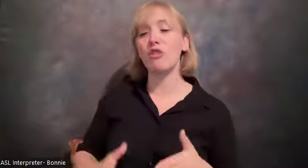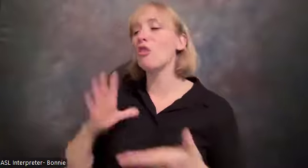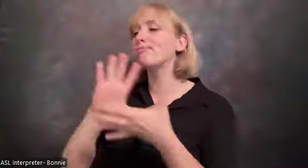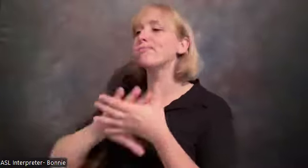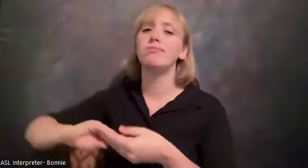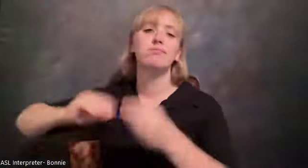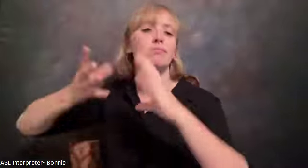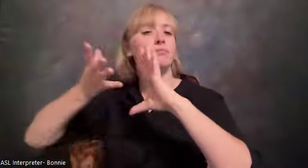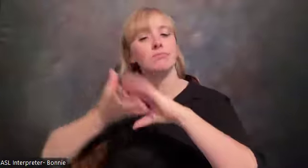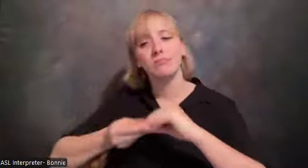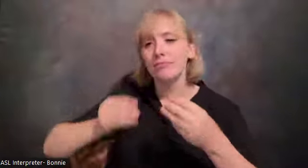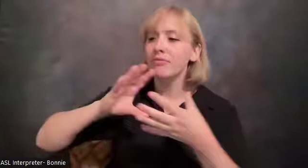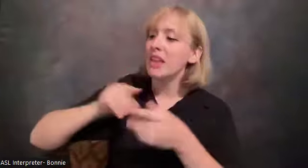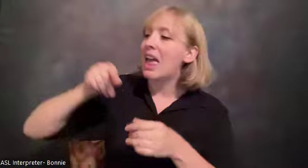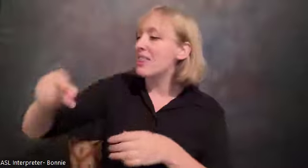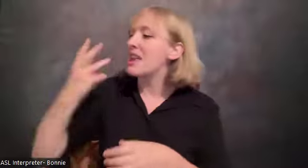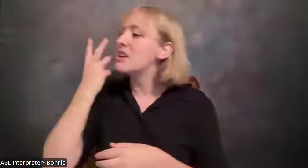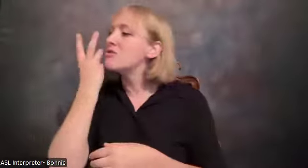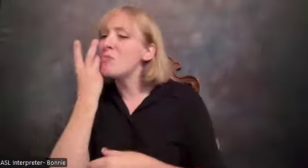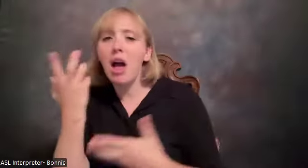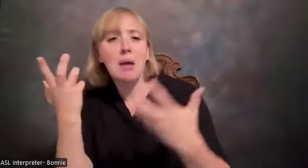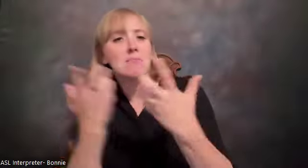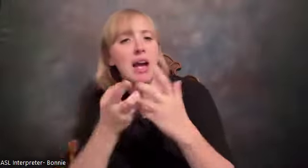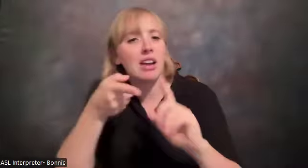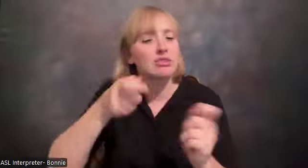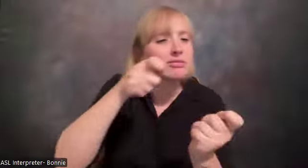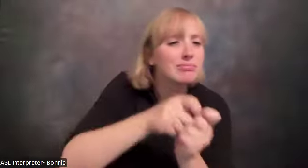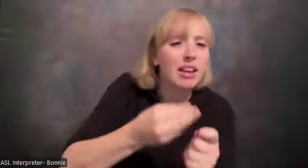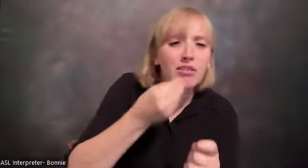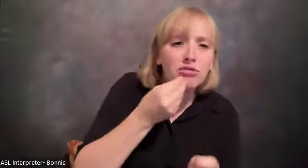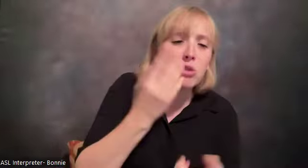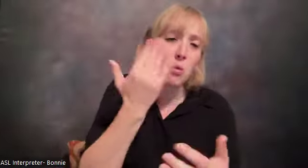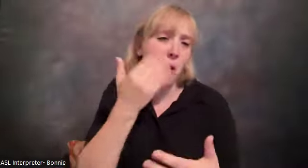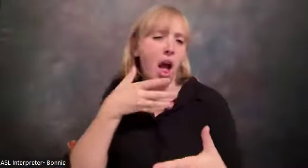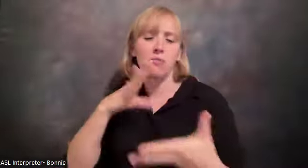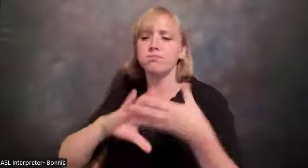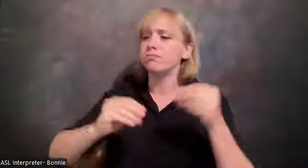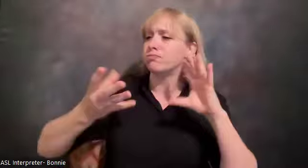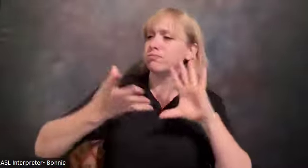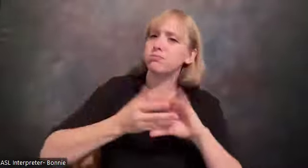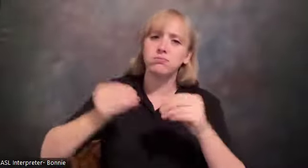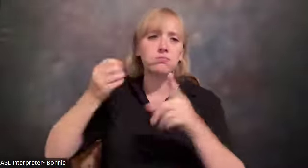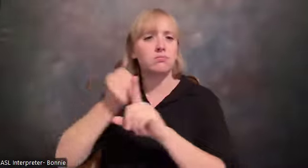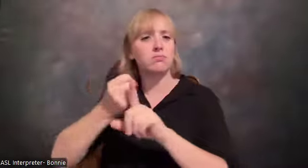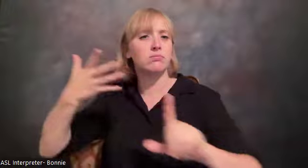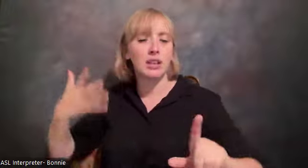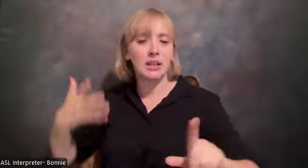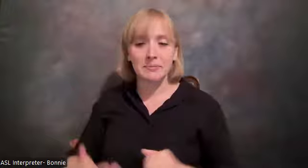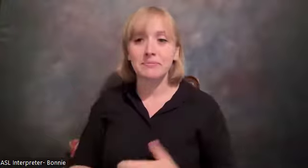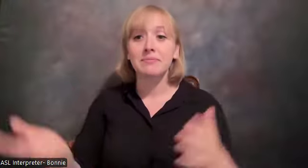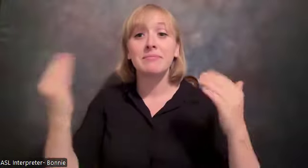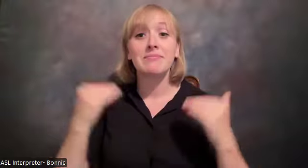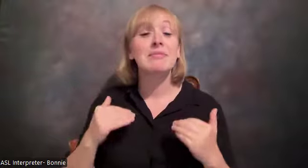particular wine was paired with that particular food. They will then tell a story about